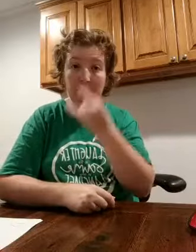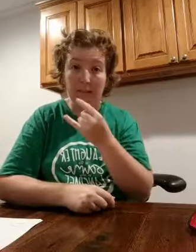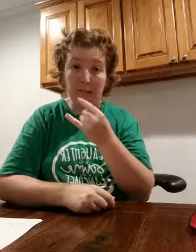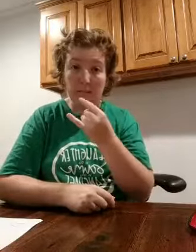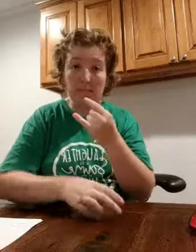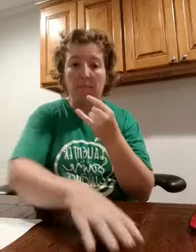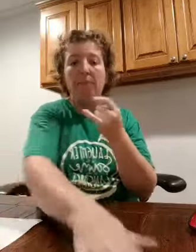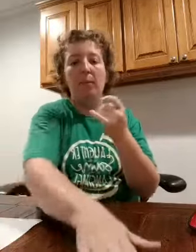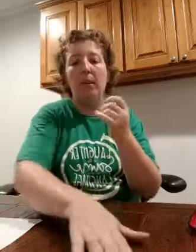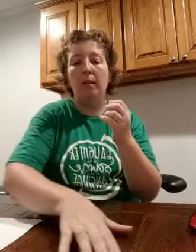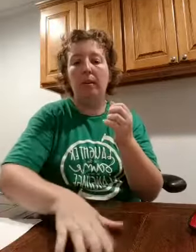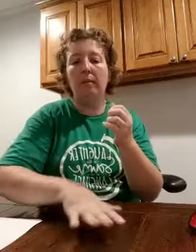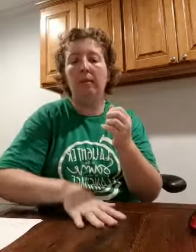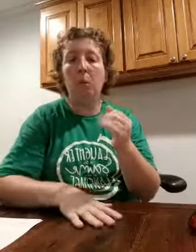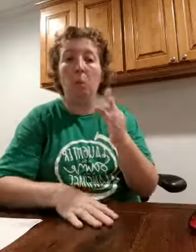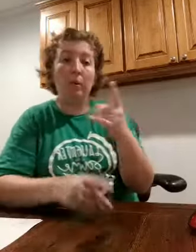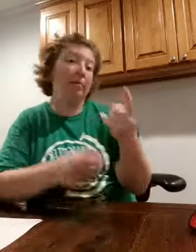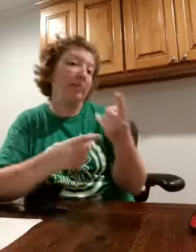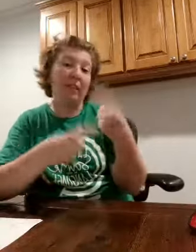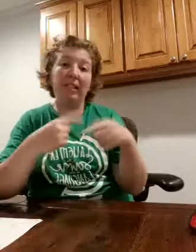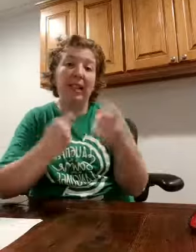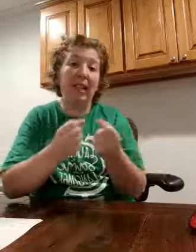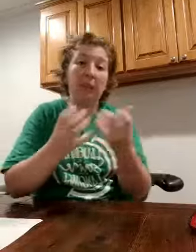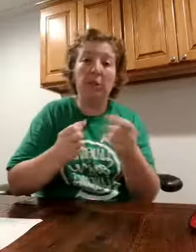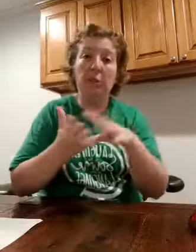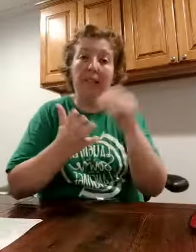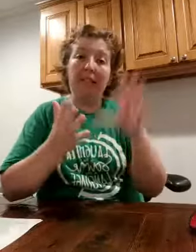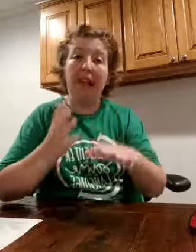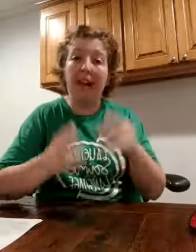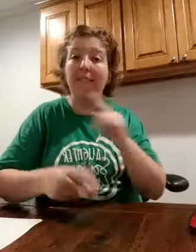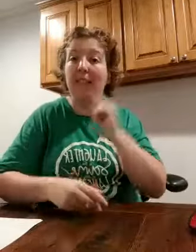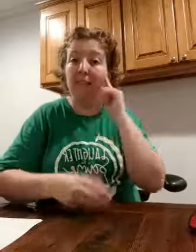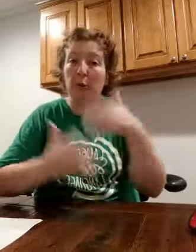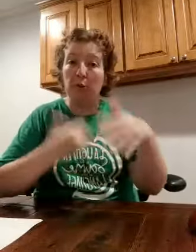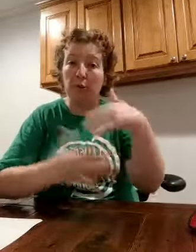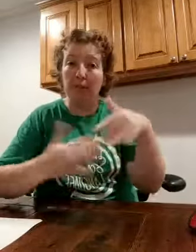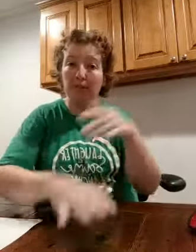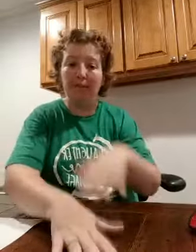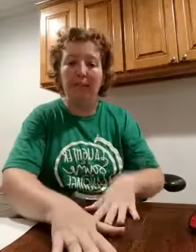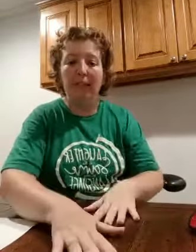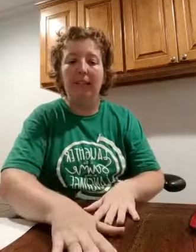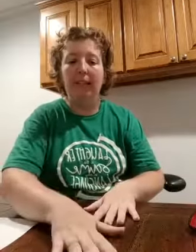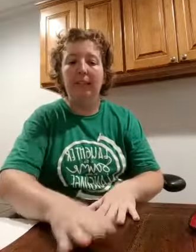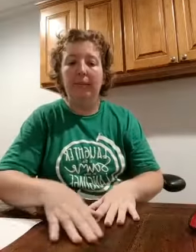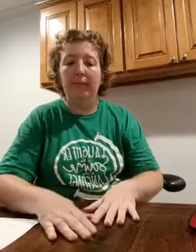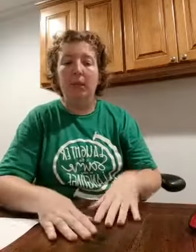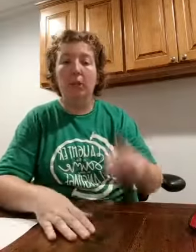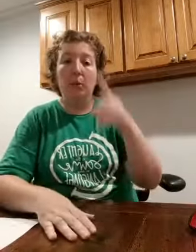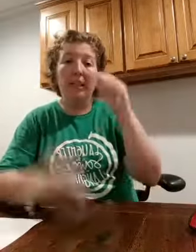kids or even sign language students at deaf socials. So